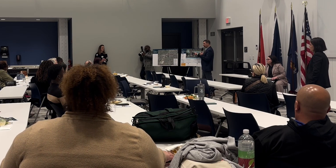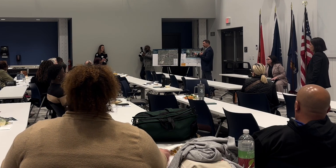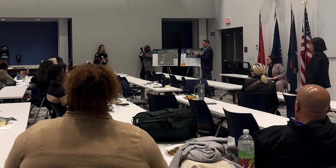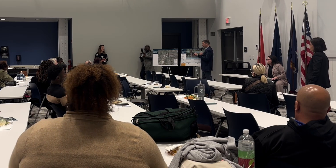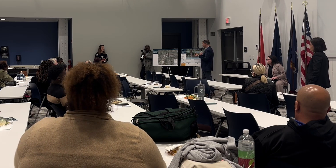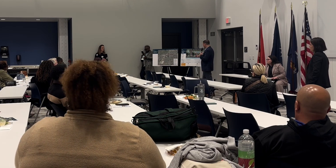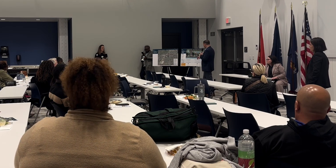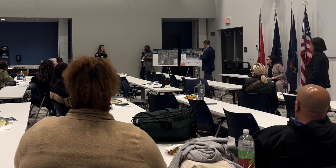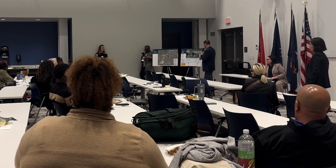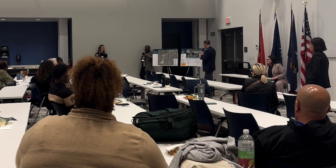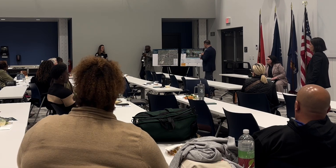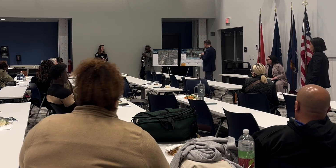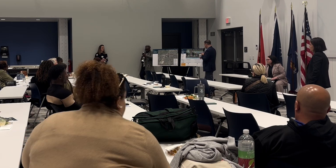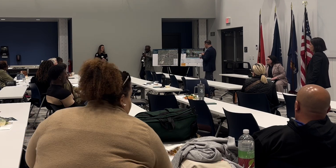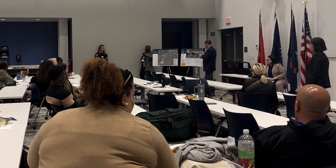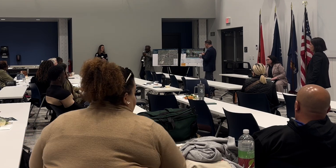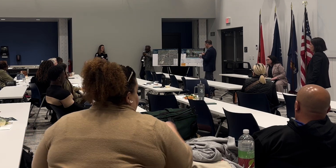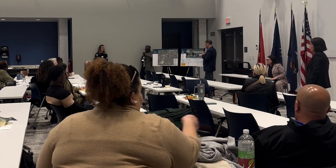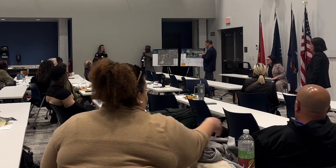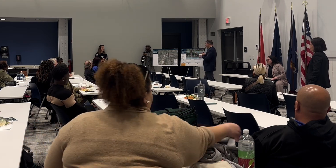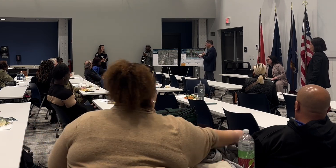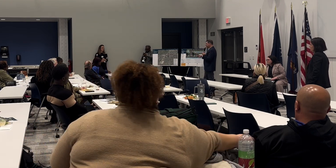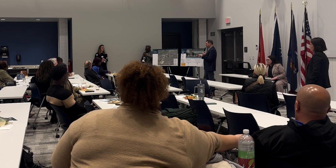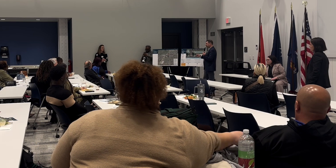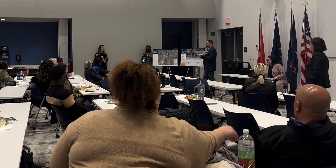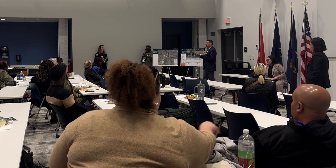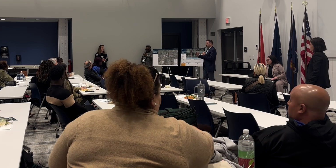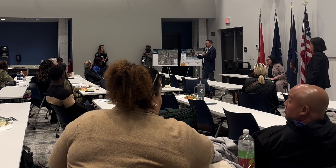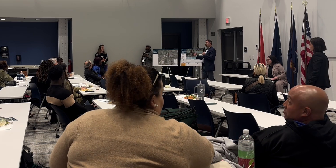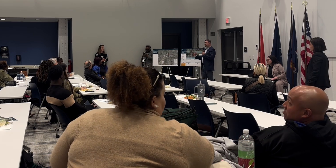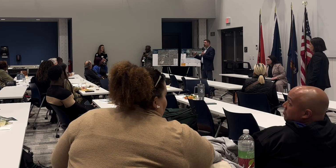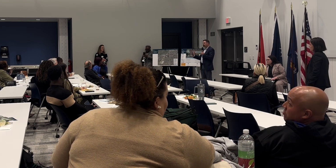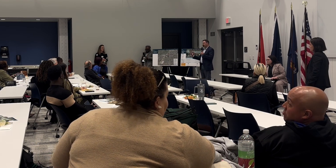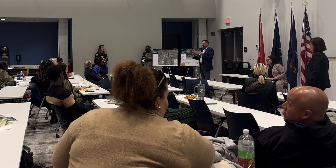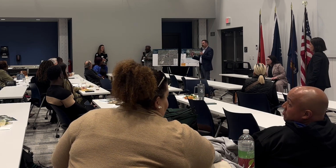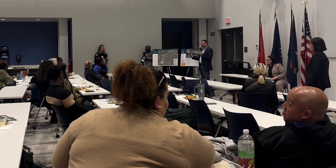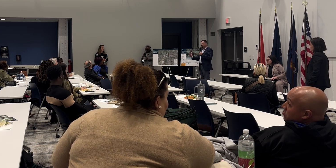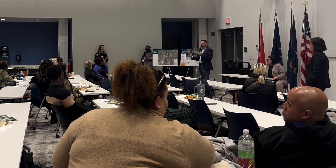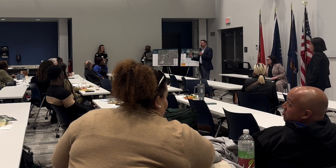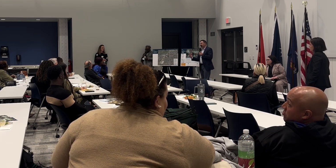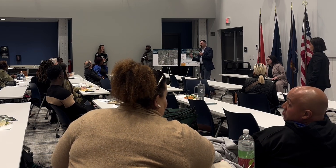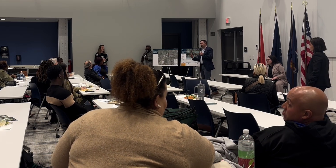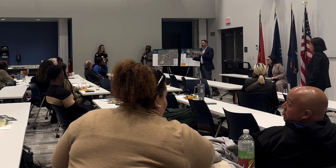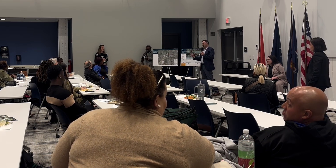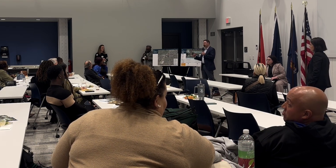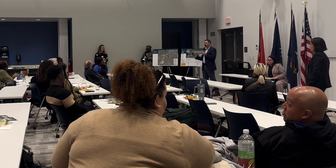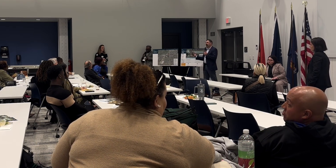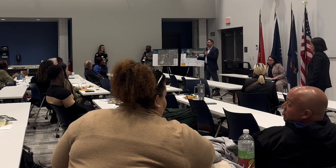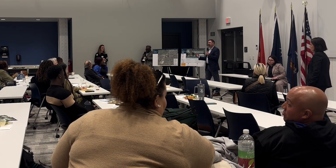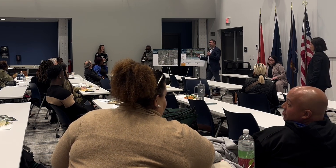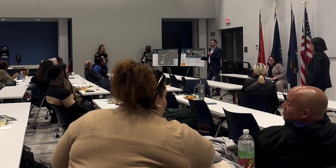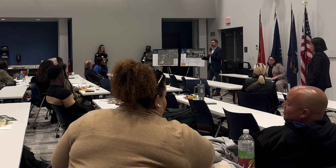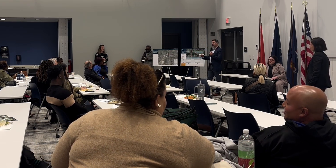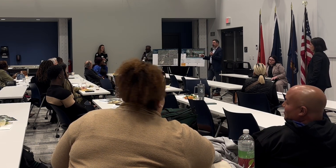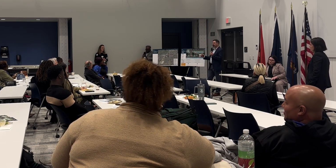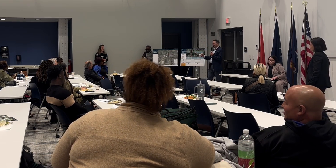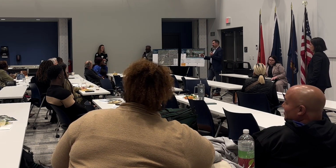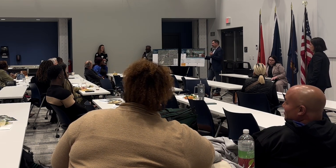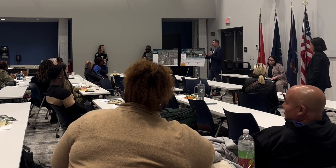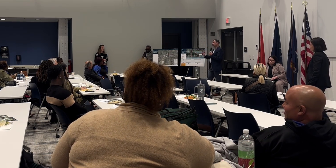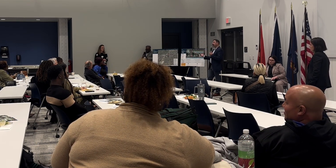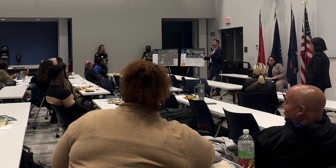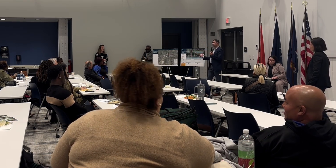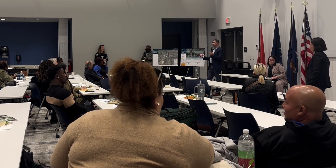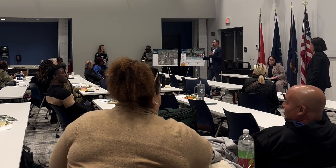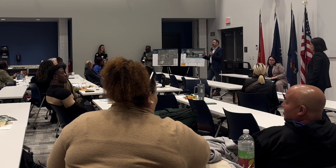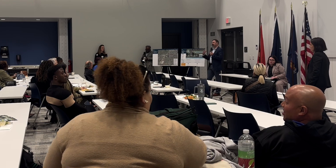rock back. So there would be some sort of warning, but it's It's not like,